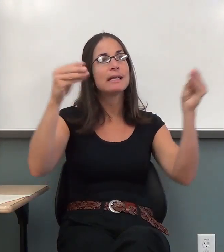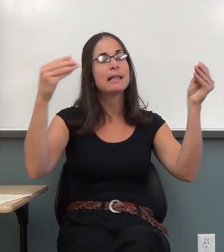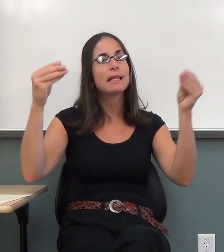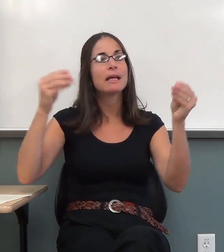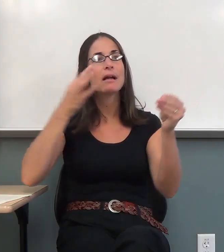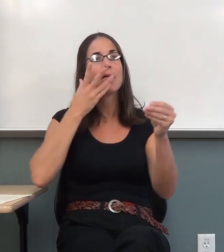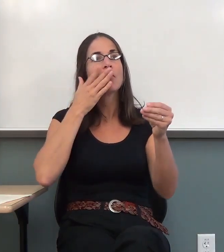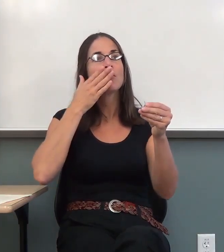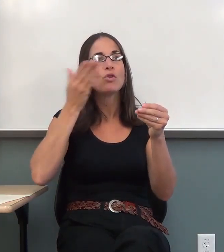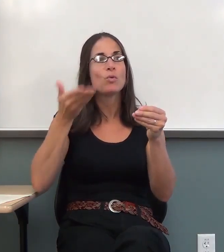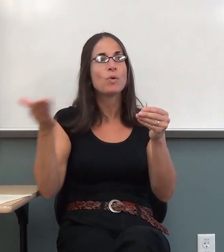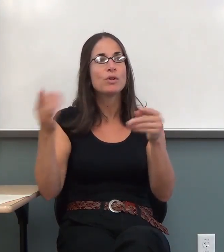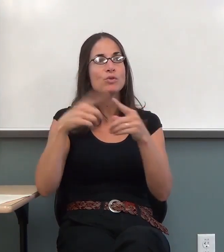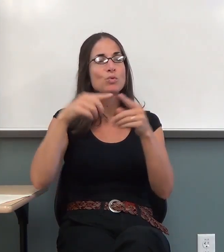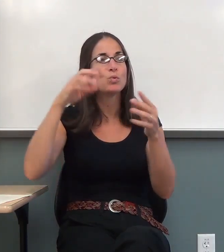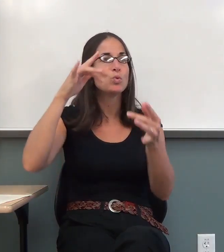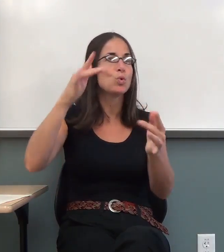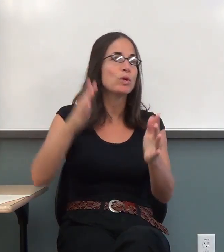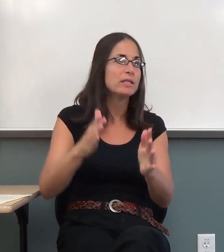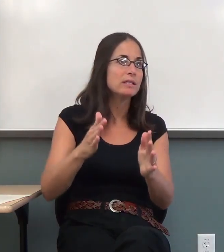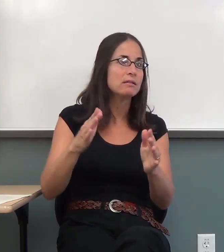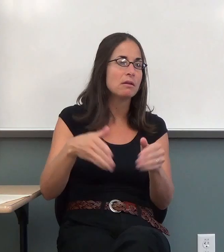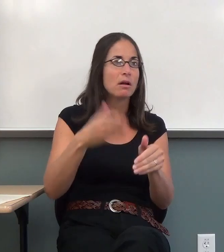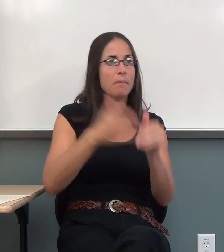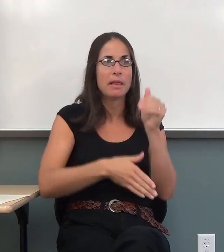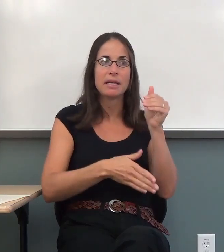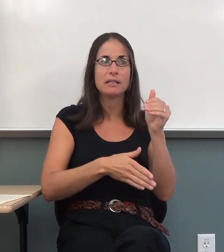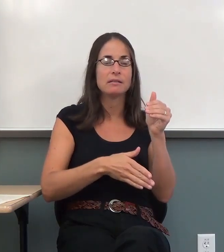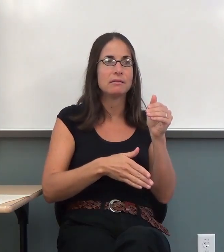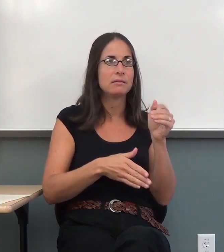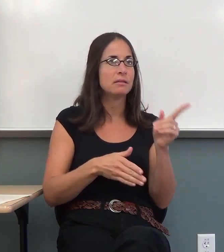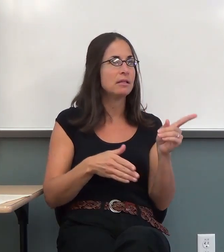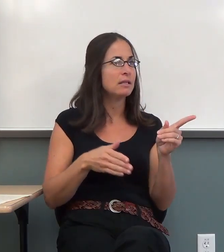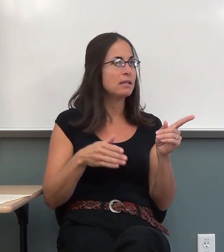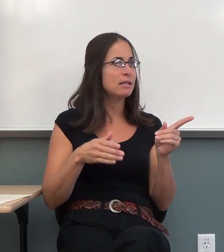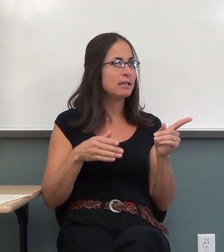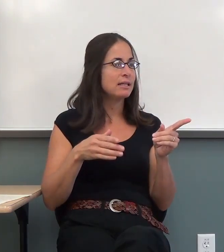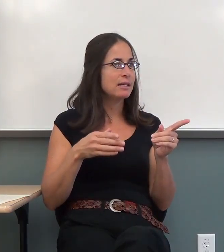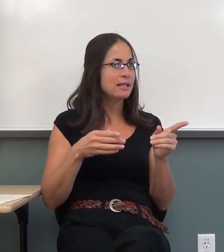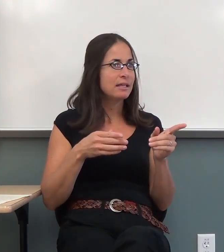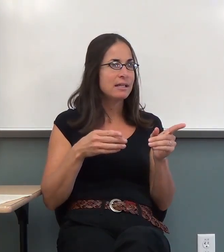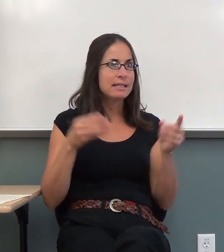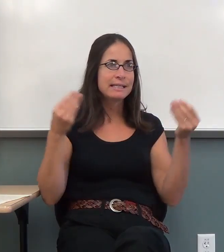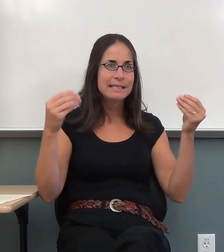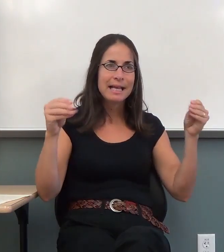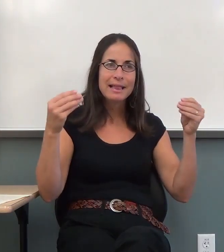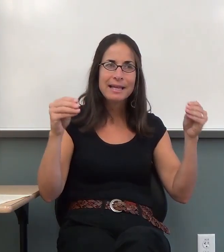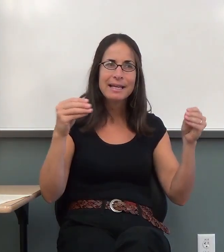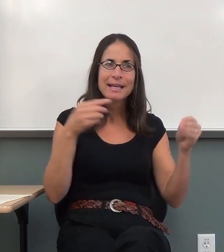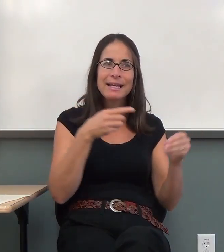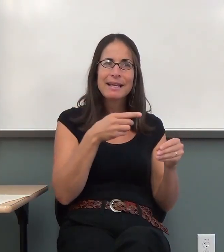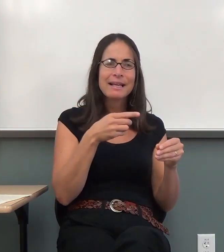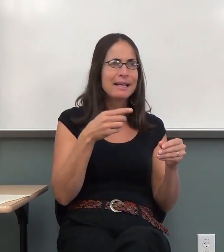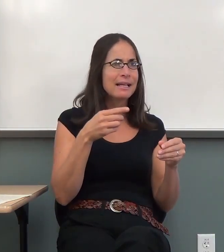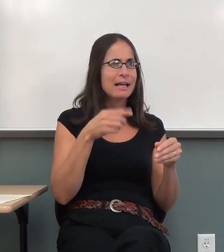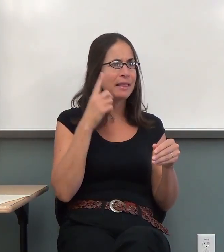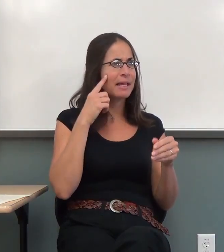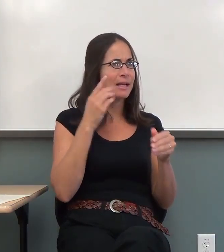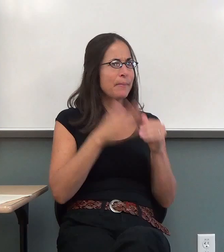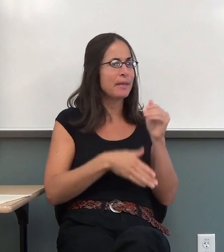Complete. Ooh, I don't know about that one. Selling. No, Right. They're selling. But let's read that sentence again. Selling. Let's read that sentence